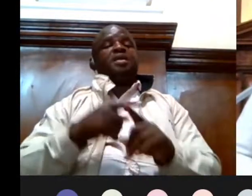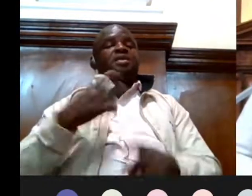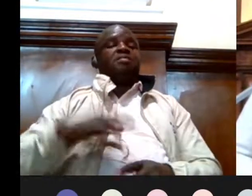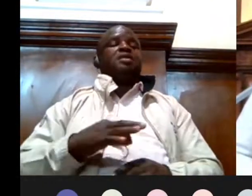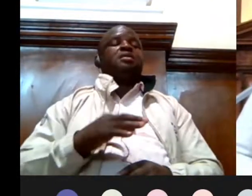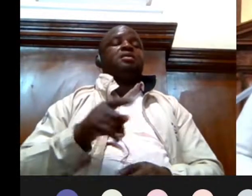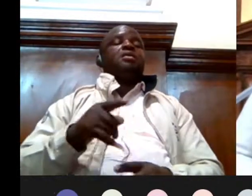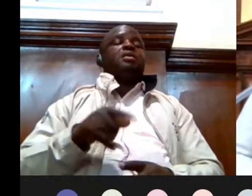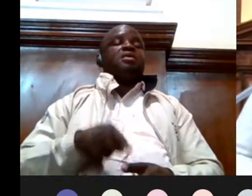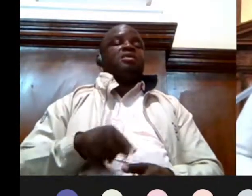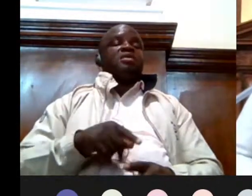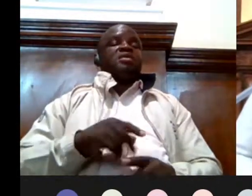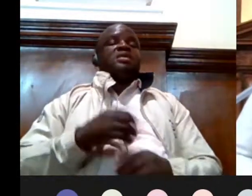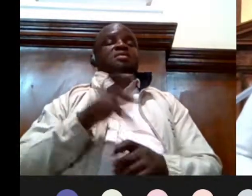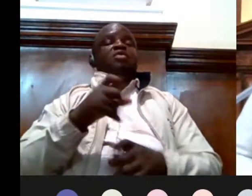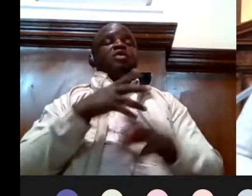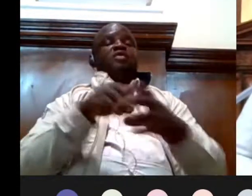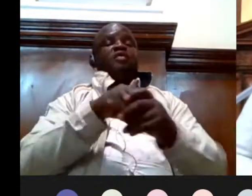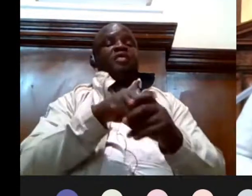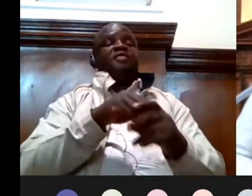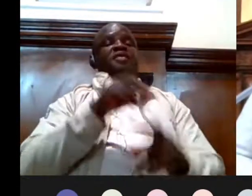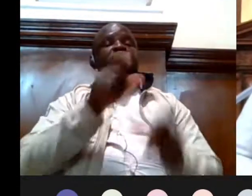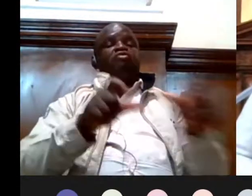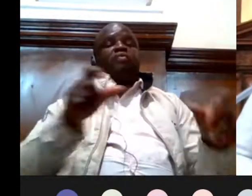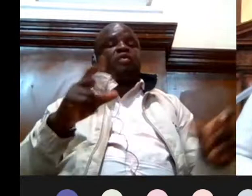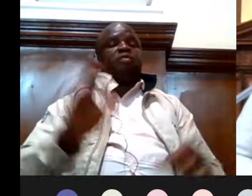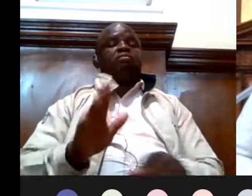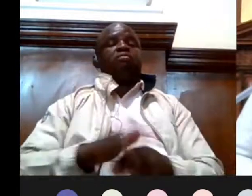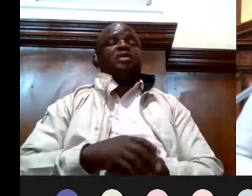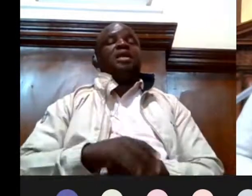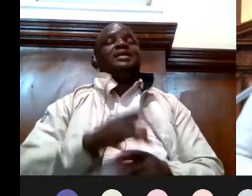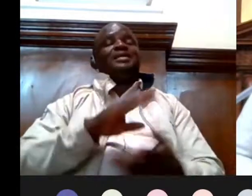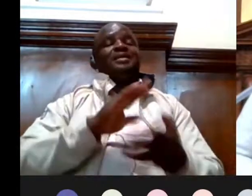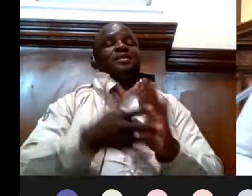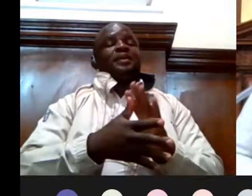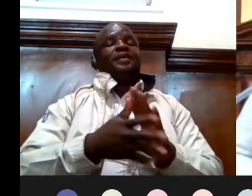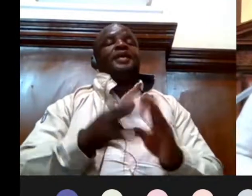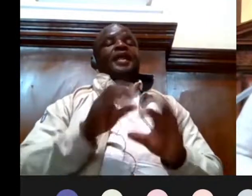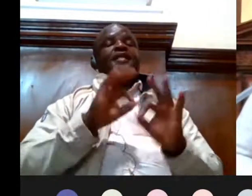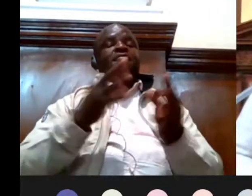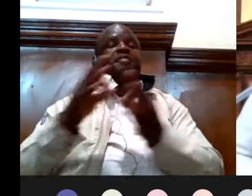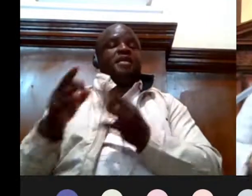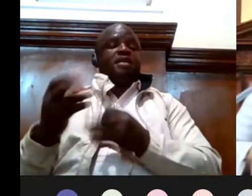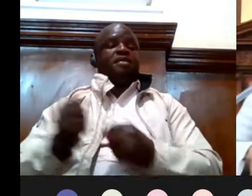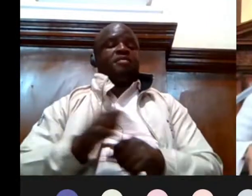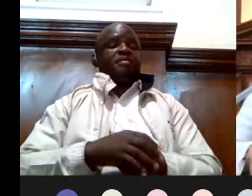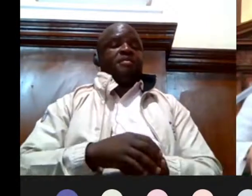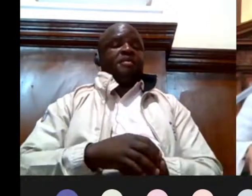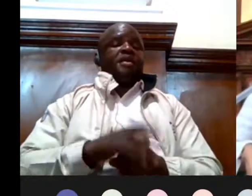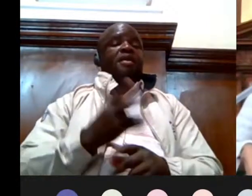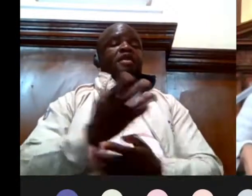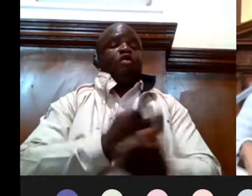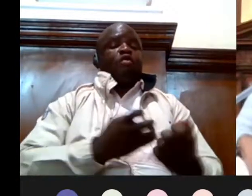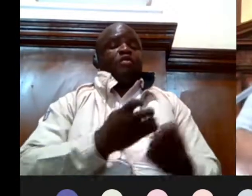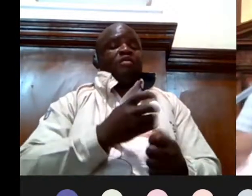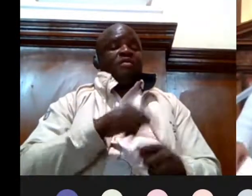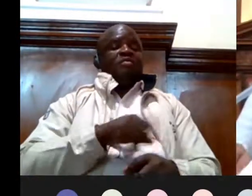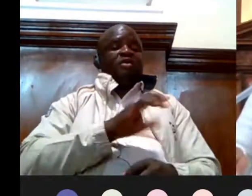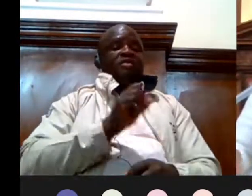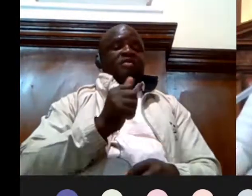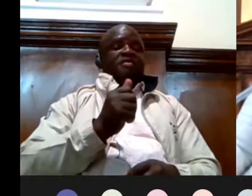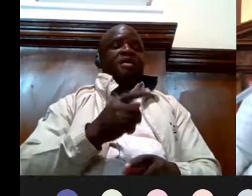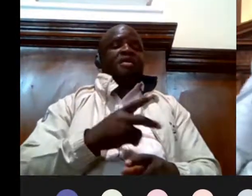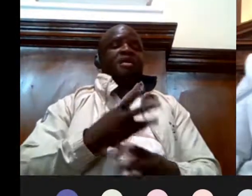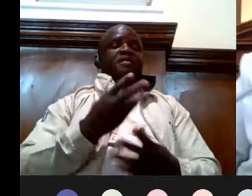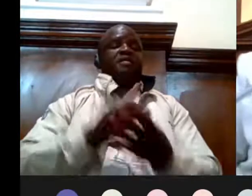not only take lives of individuals, but also affect their livelihood and the economy of this